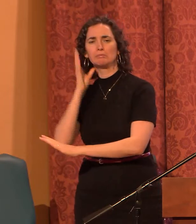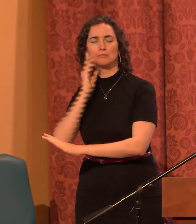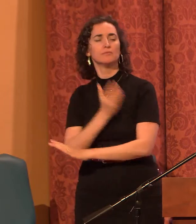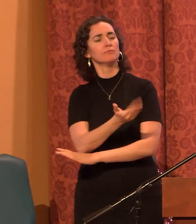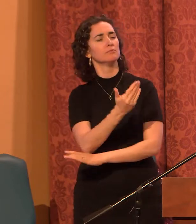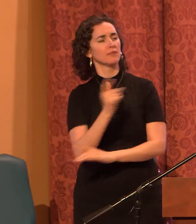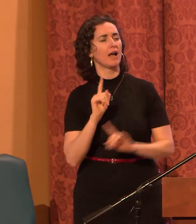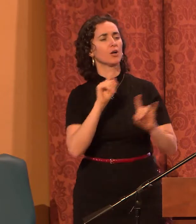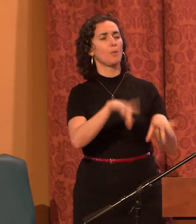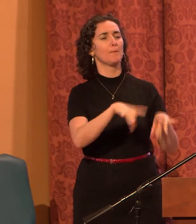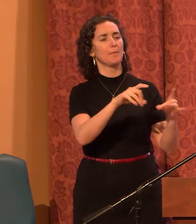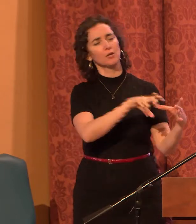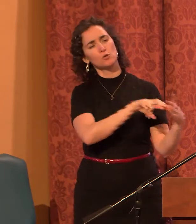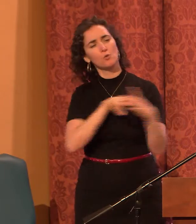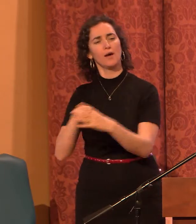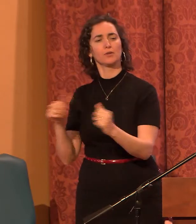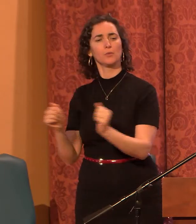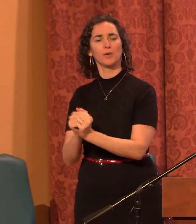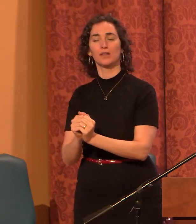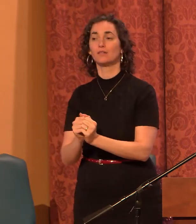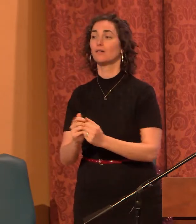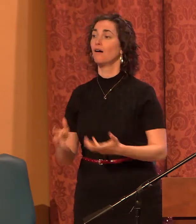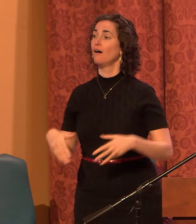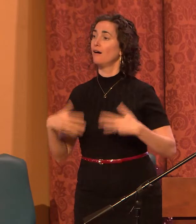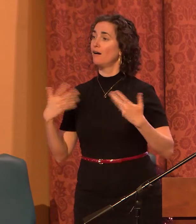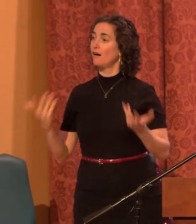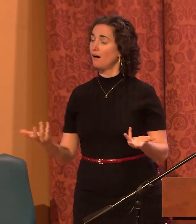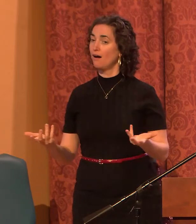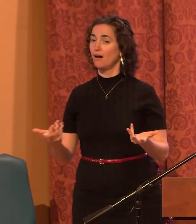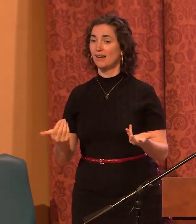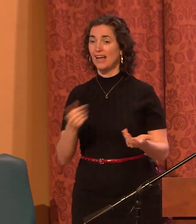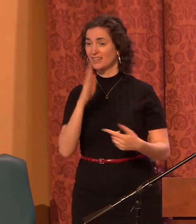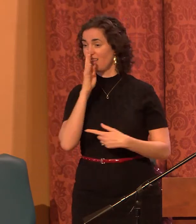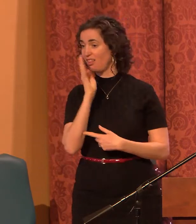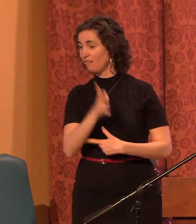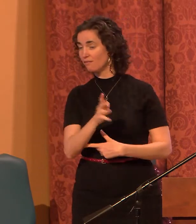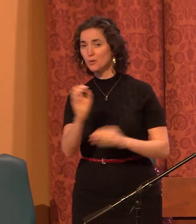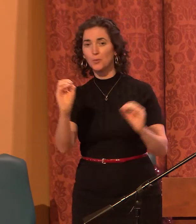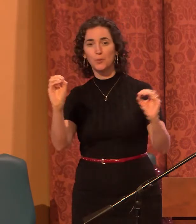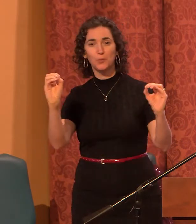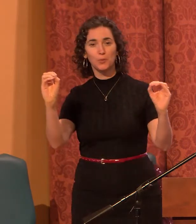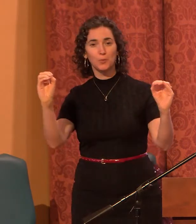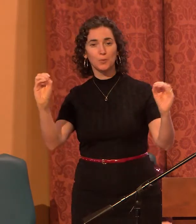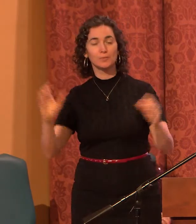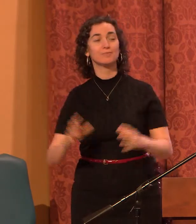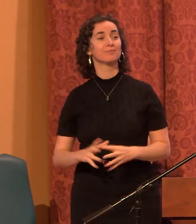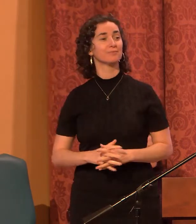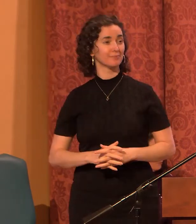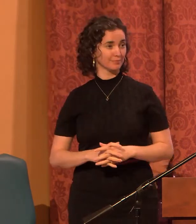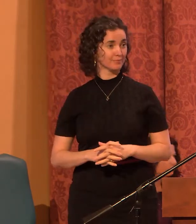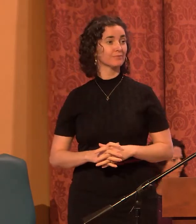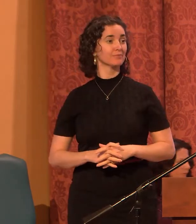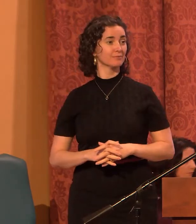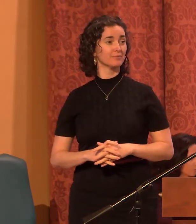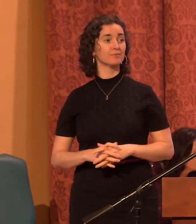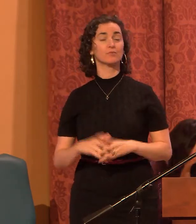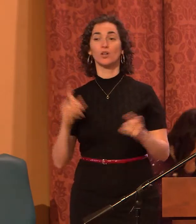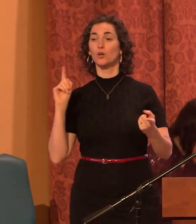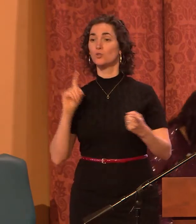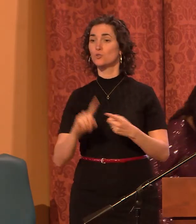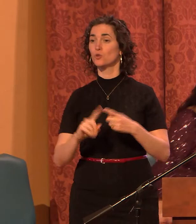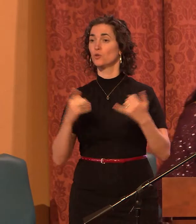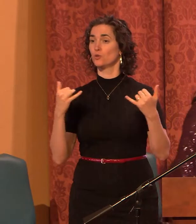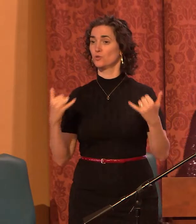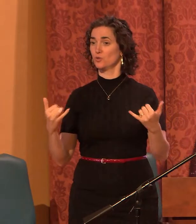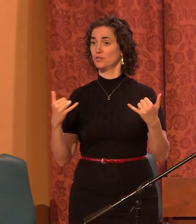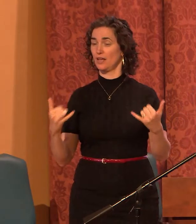offer to pick them up. Therefore, no one was left behind. To this day,